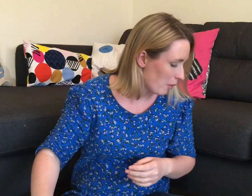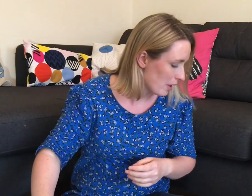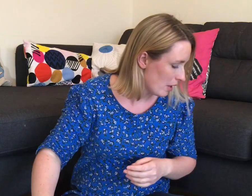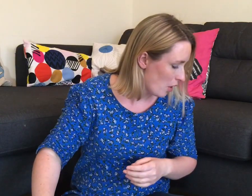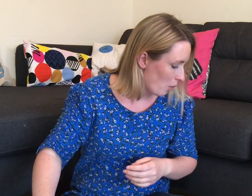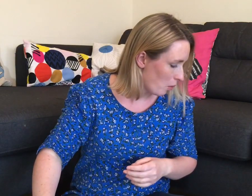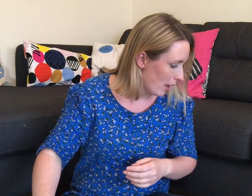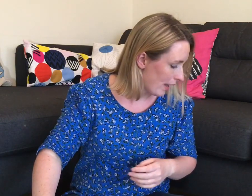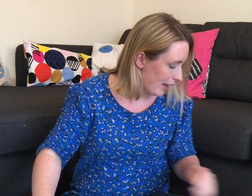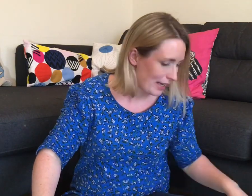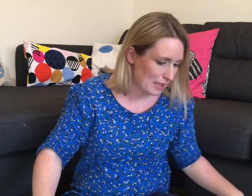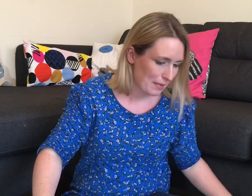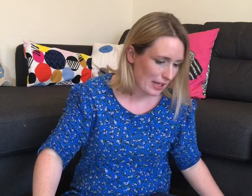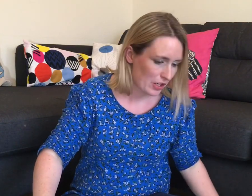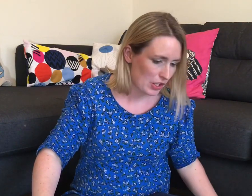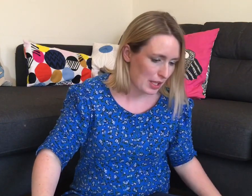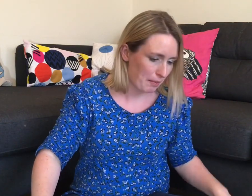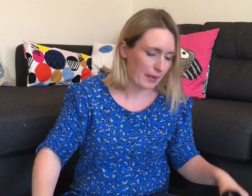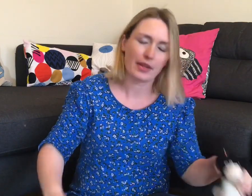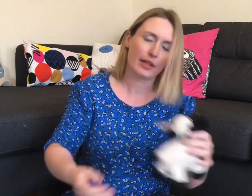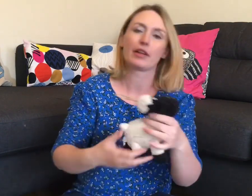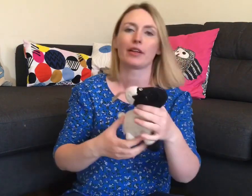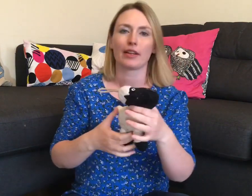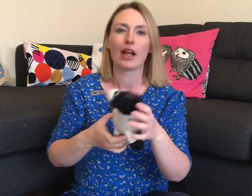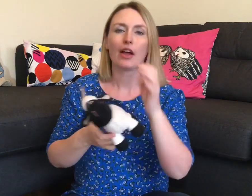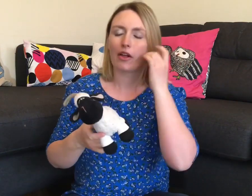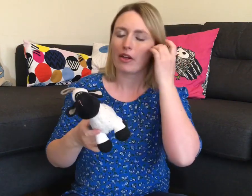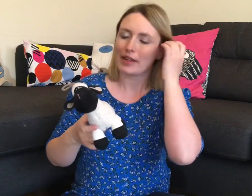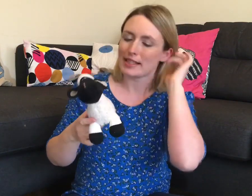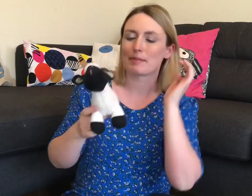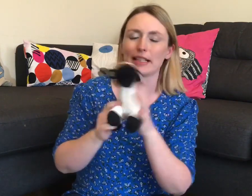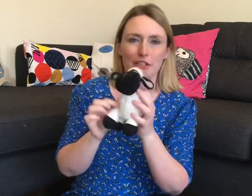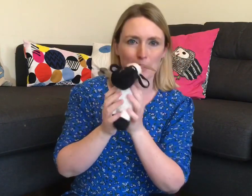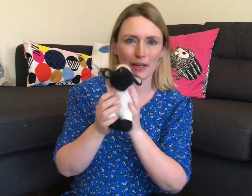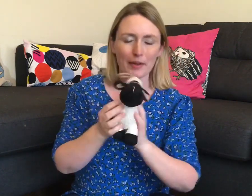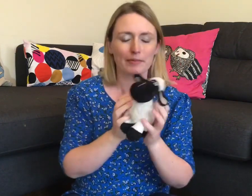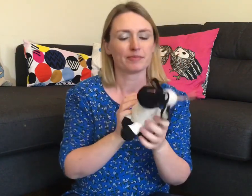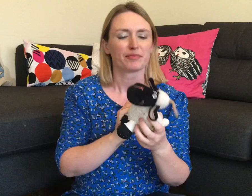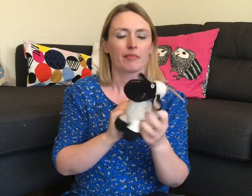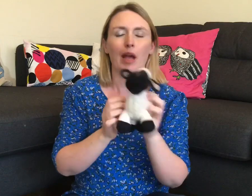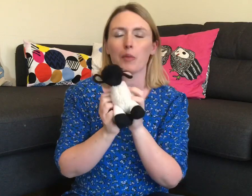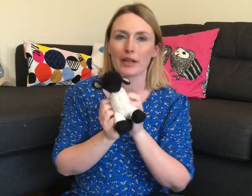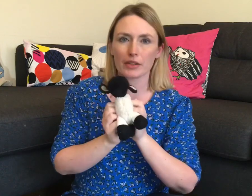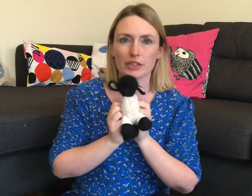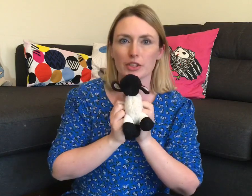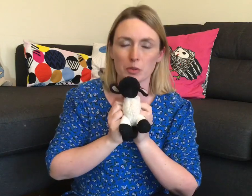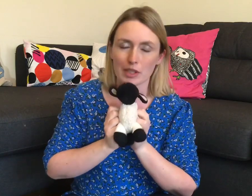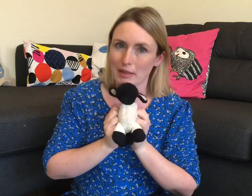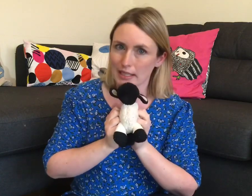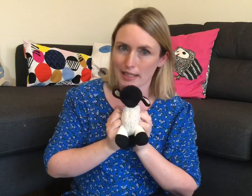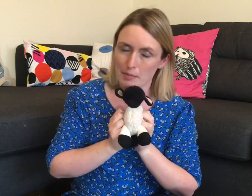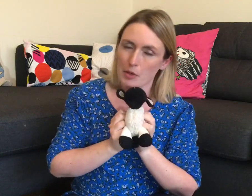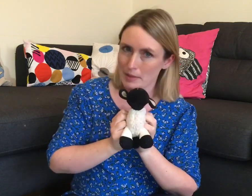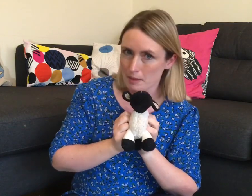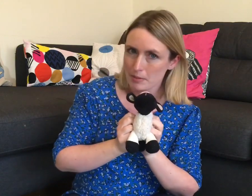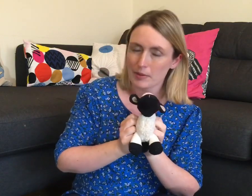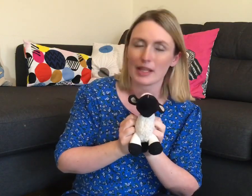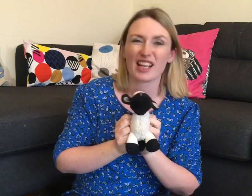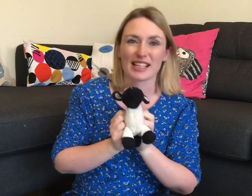where is my sheep? This is my little sheep here and we're going to do one about Little Bo Peep because